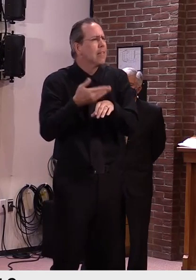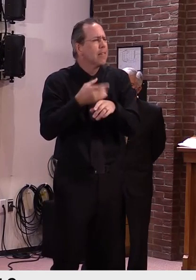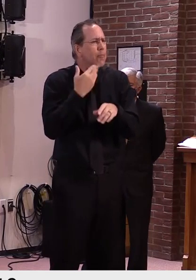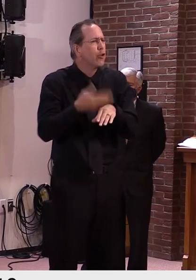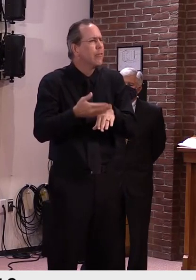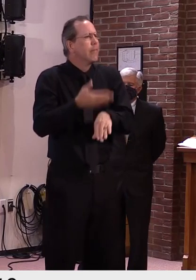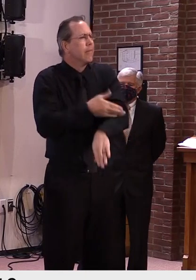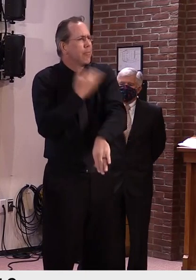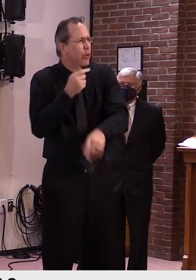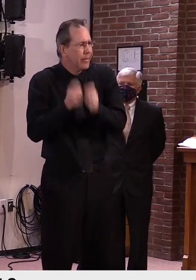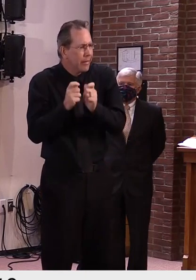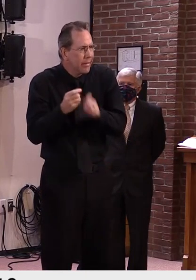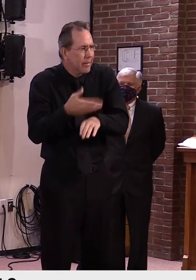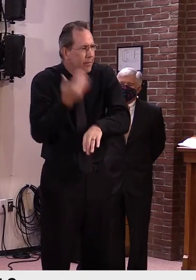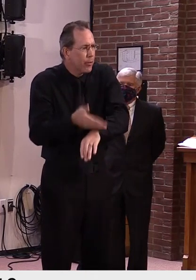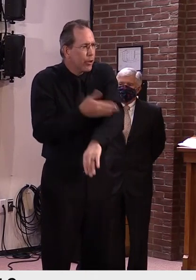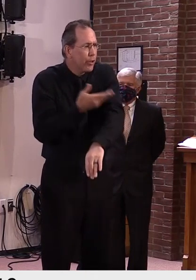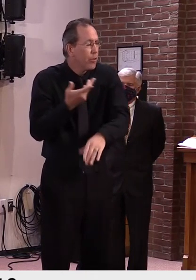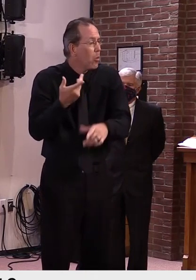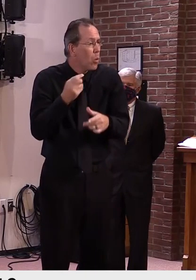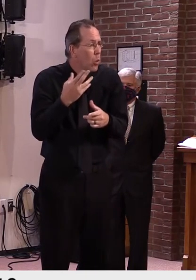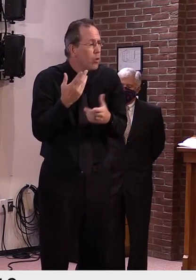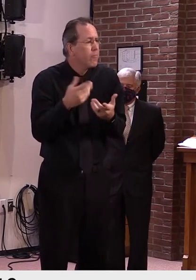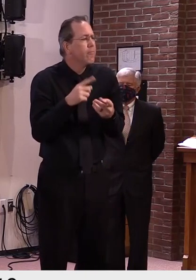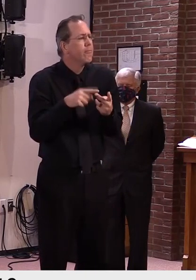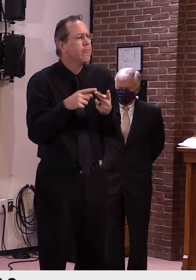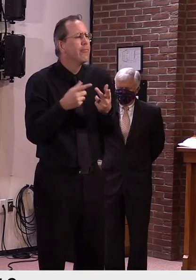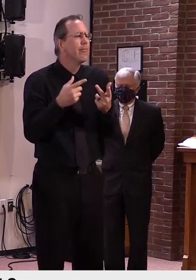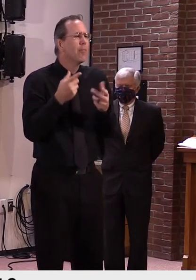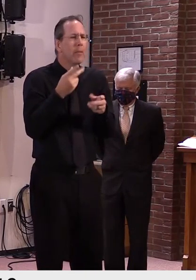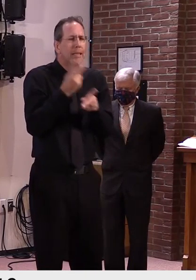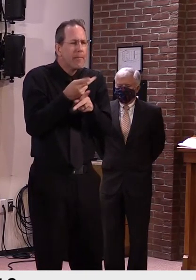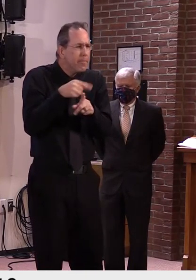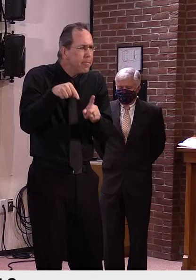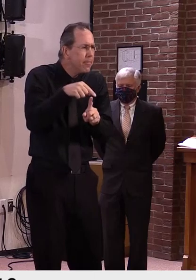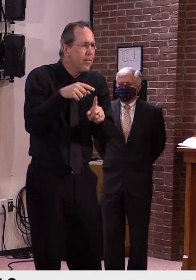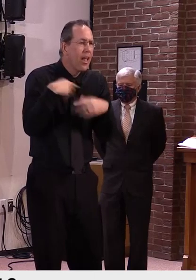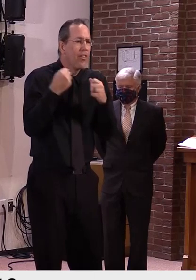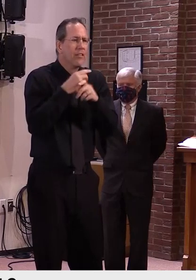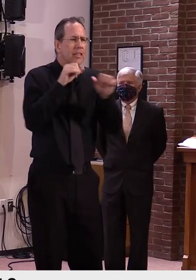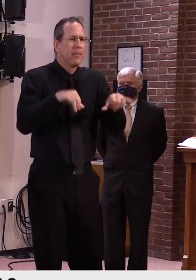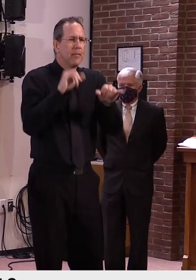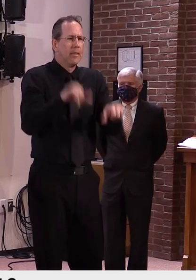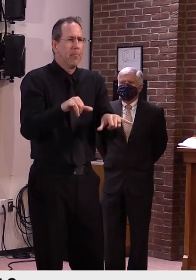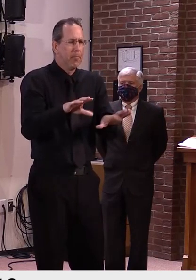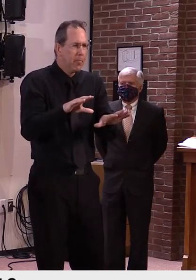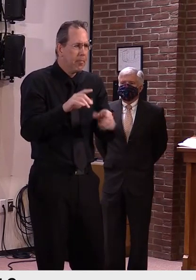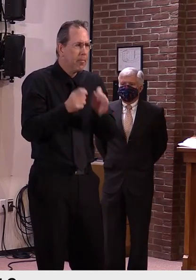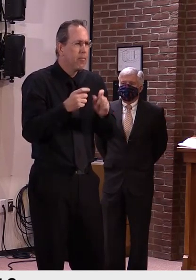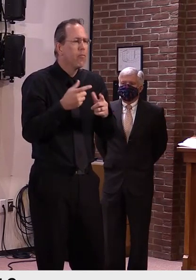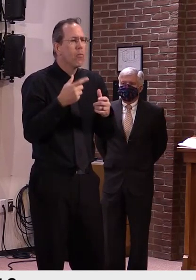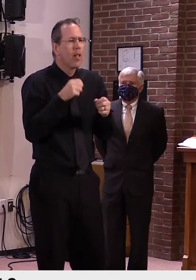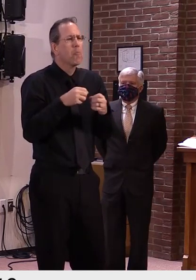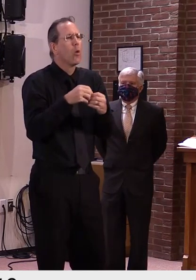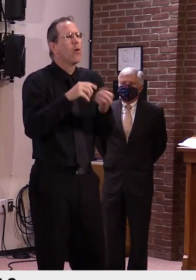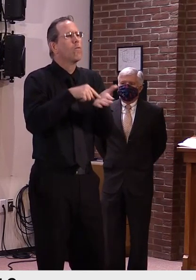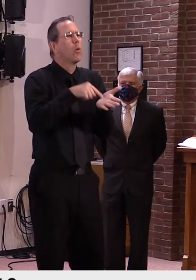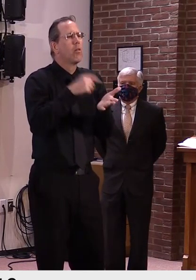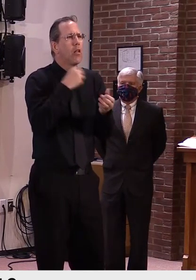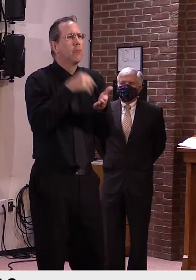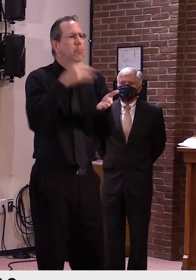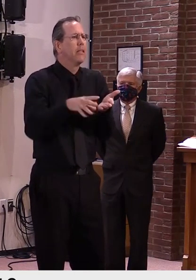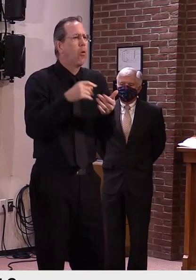care back on track and to the forefront. So we look forward to that. I know Secretary Smith is